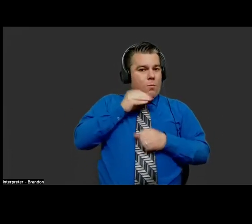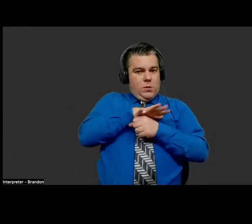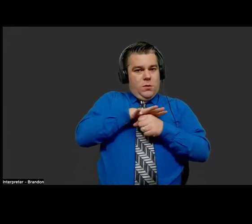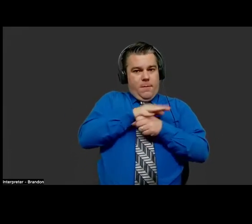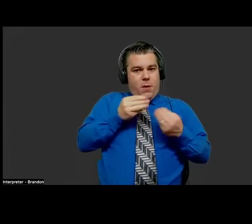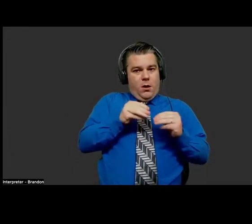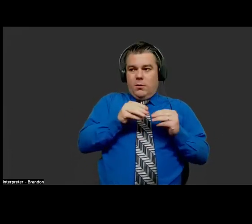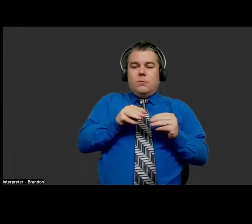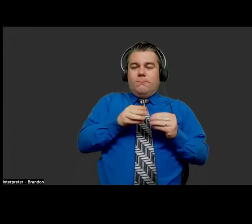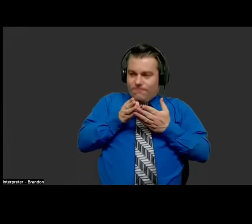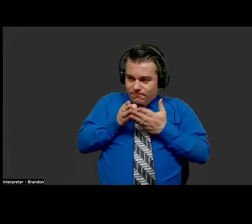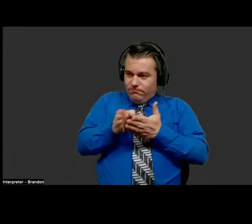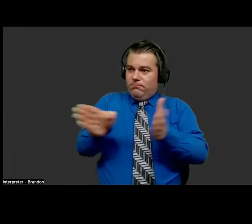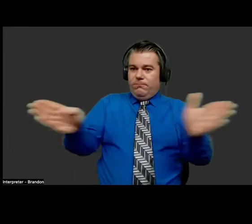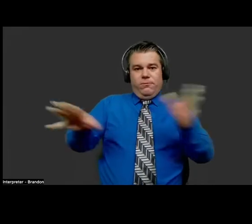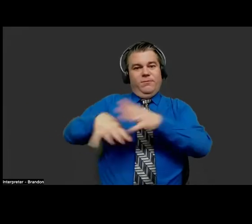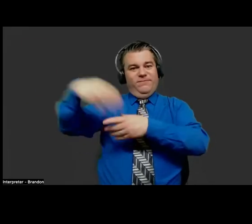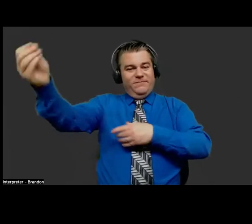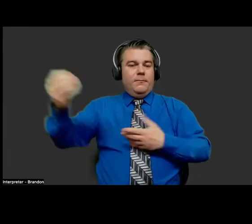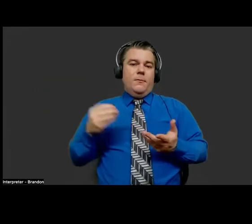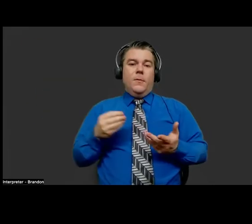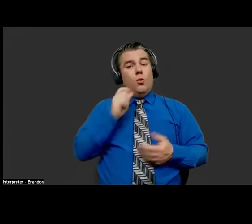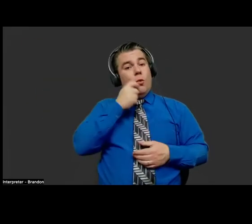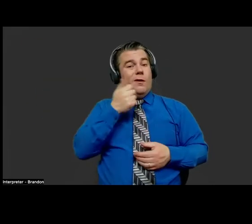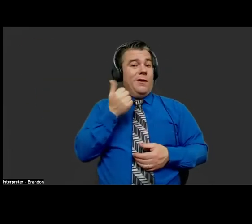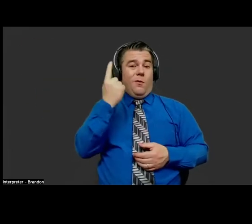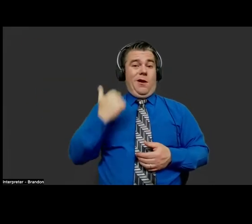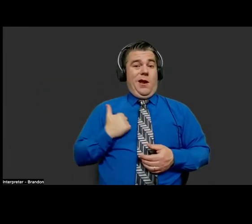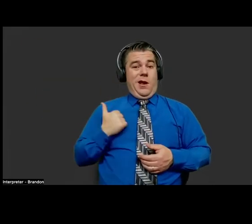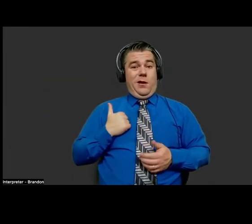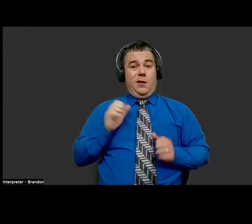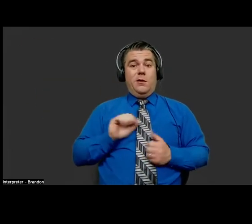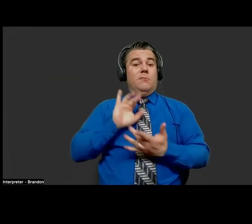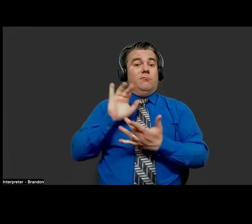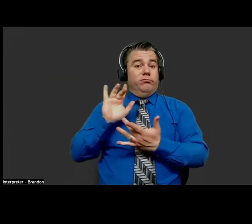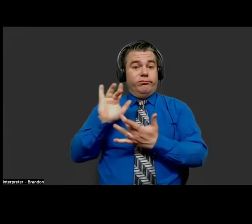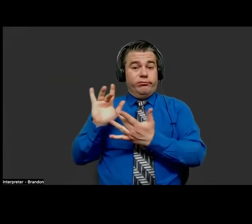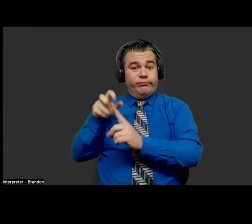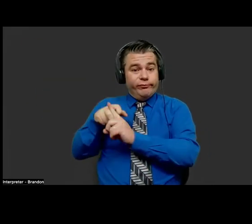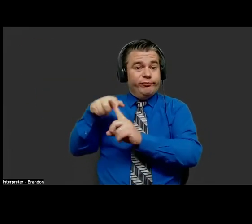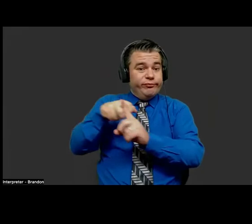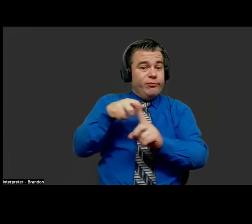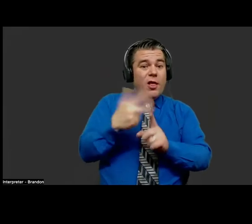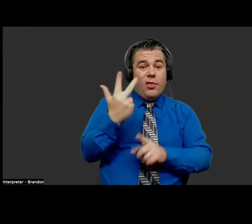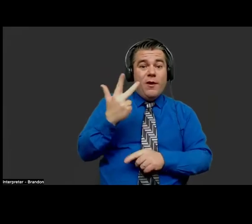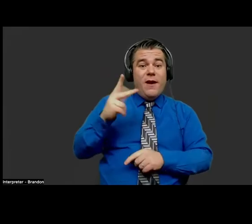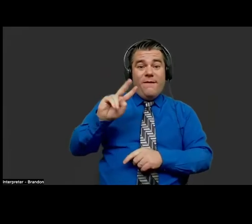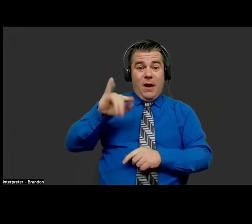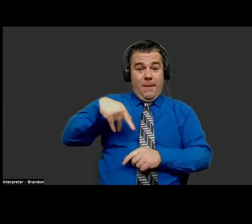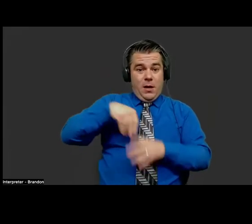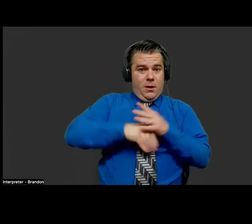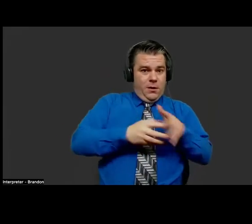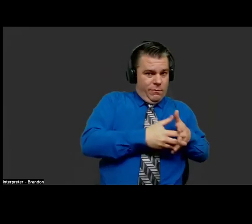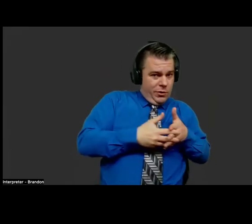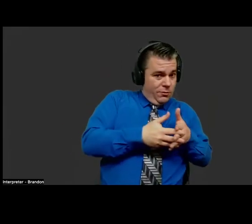is really cool because anybody in Canada, if they can get 3 VIP customers in America,